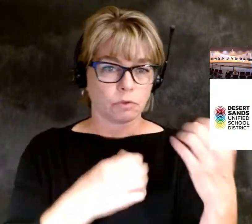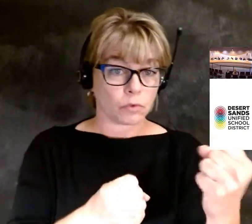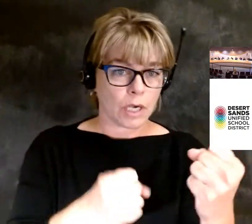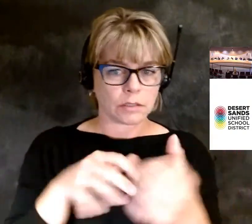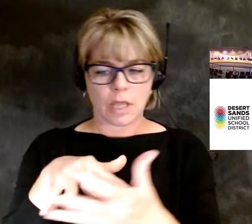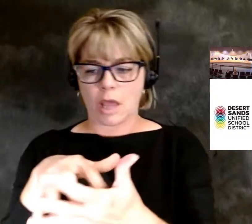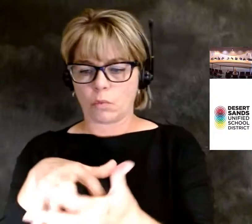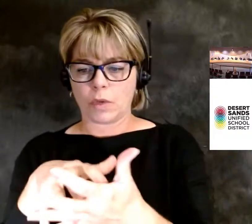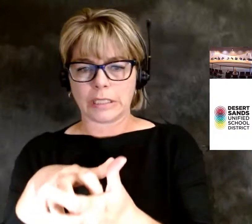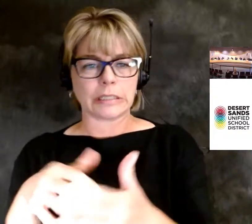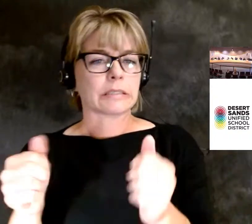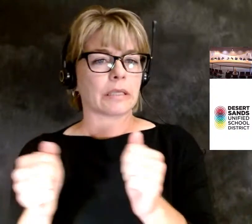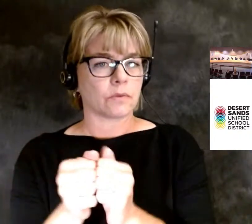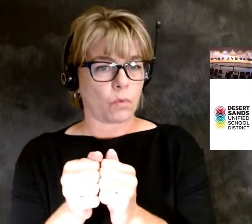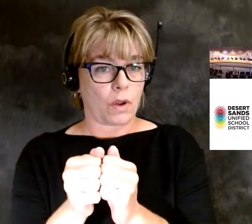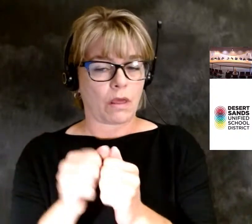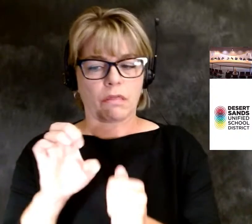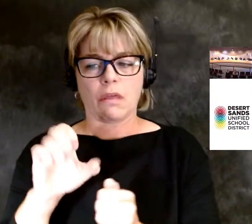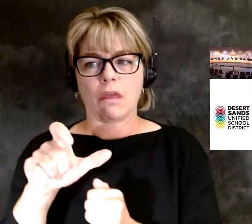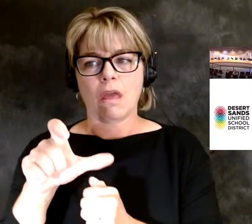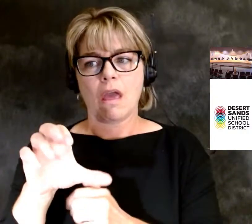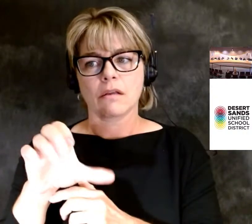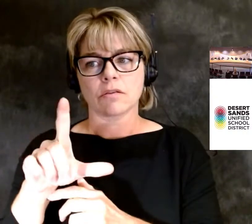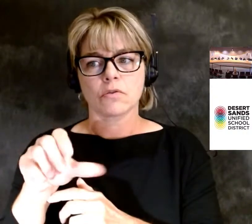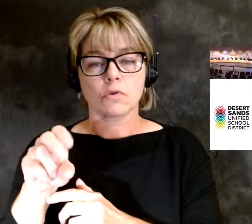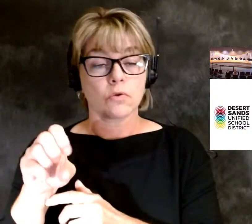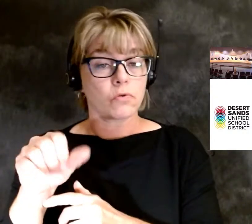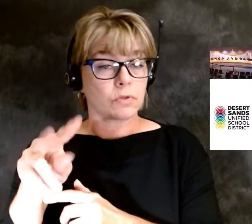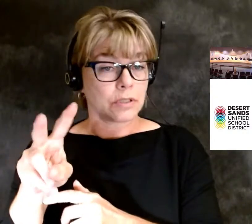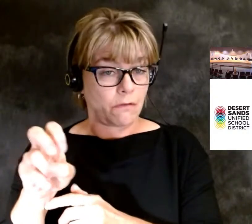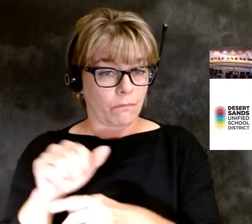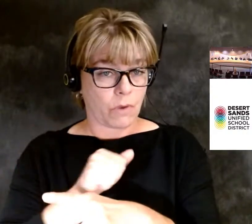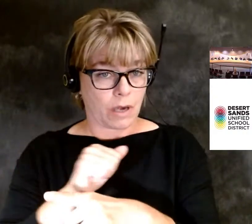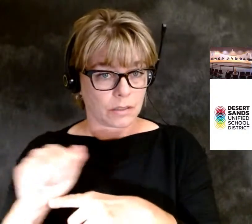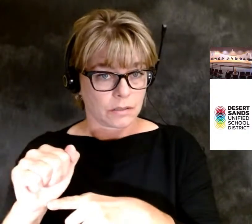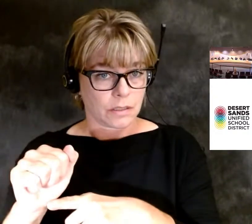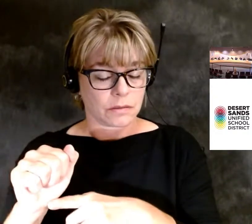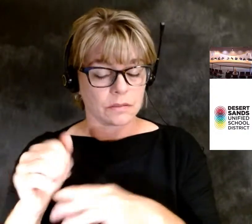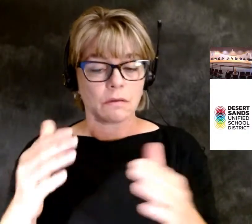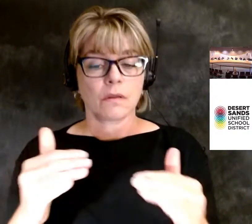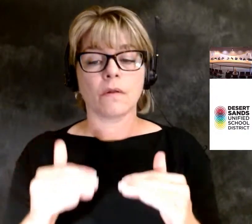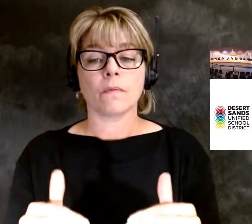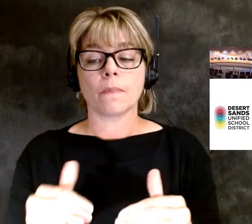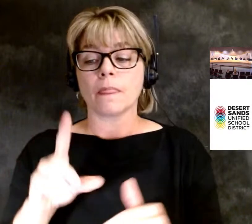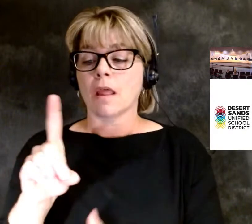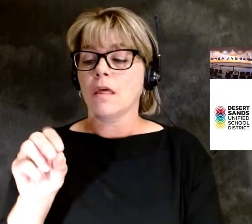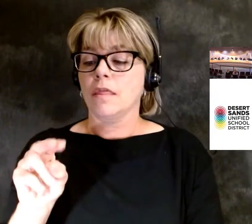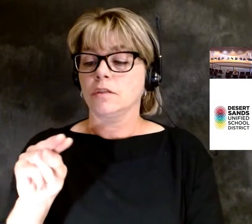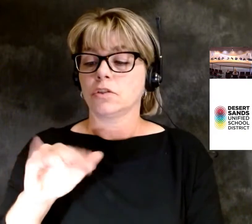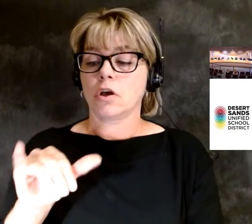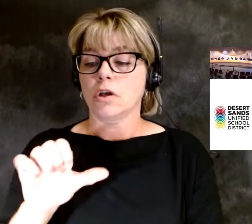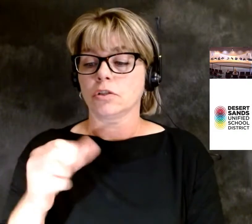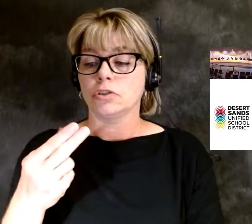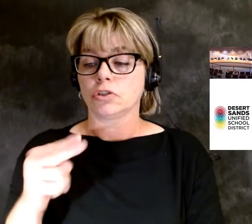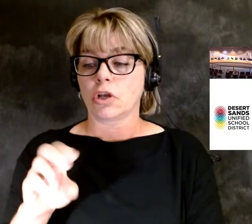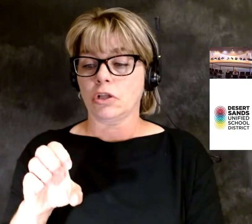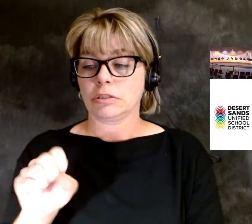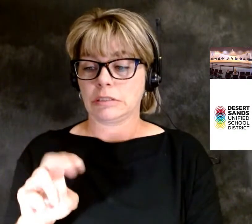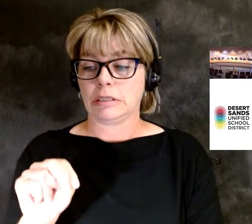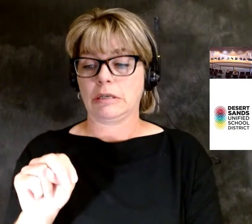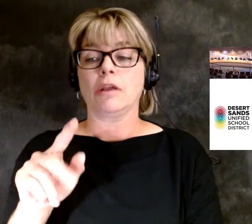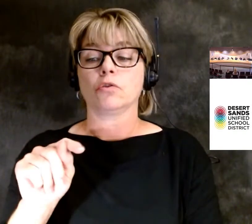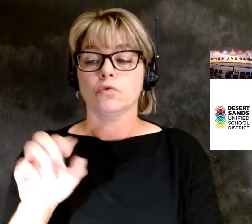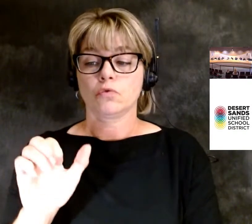exclusive practices. Interventions in alignment with MTSH, such as the Don Johnson UDL Toolkit, and